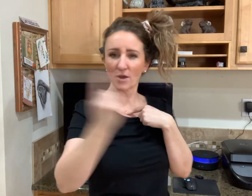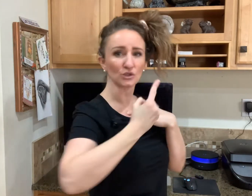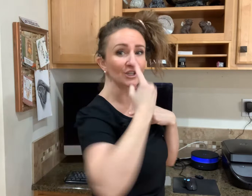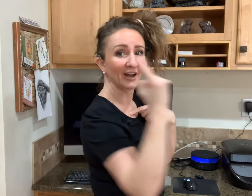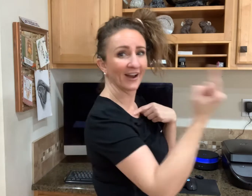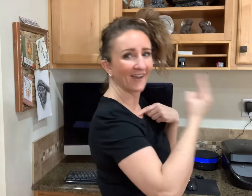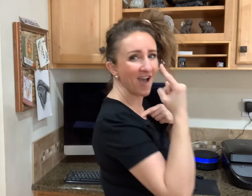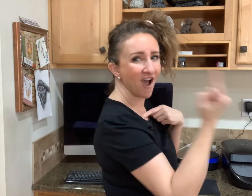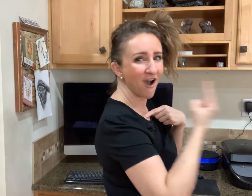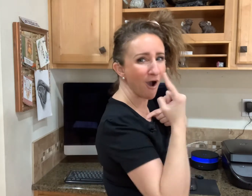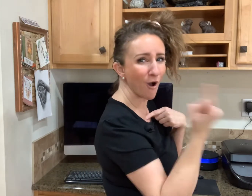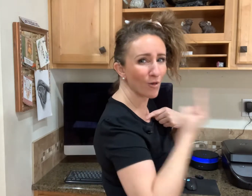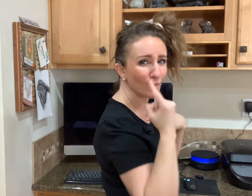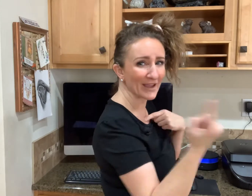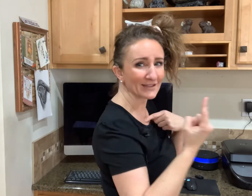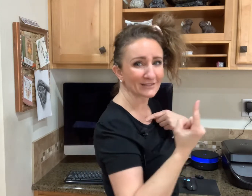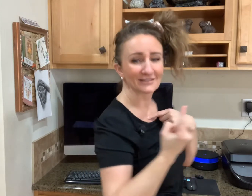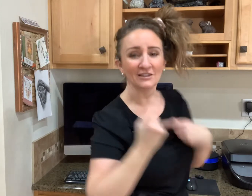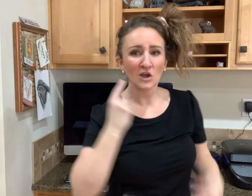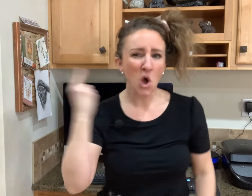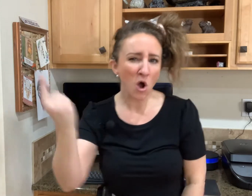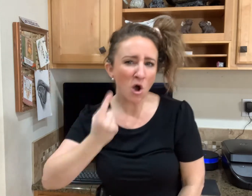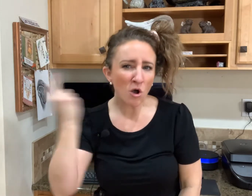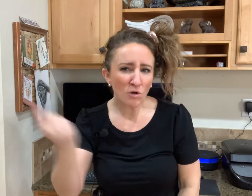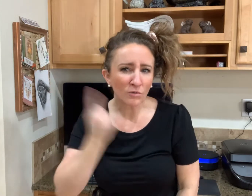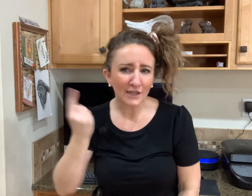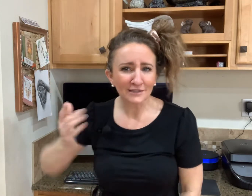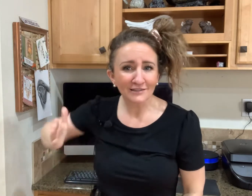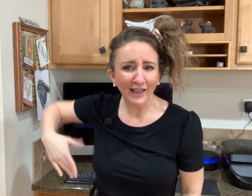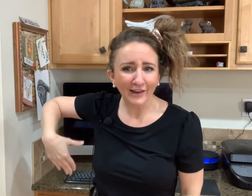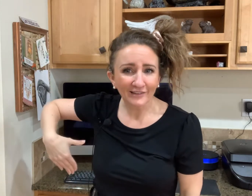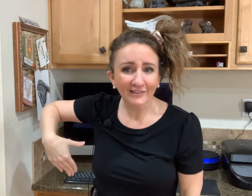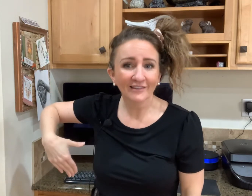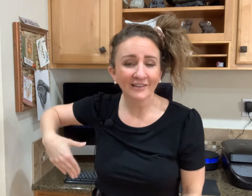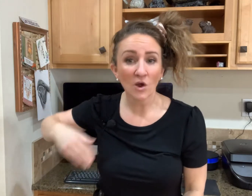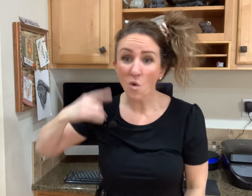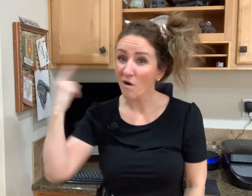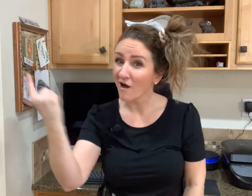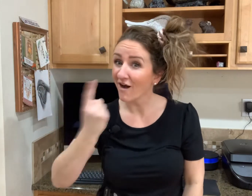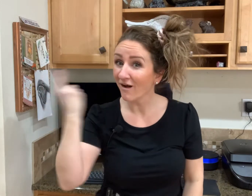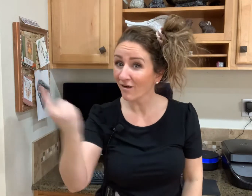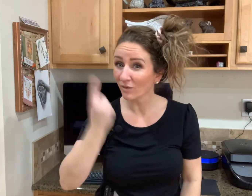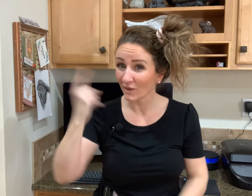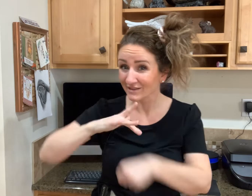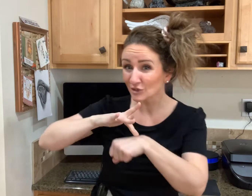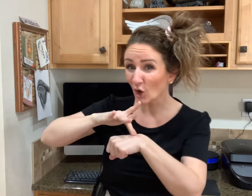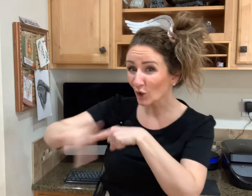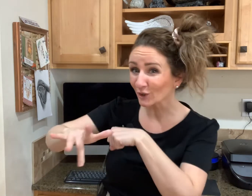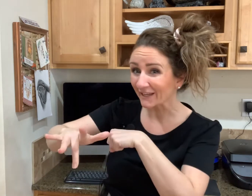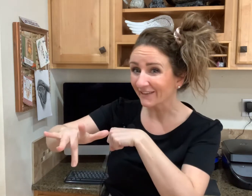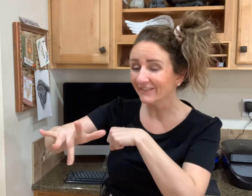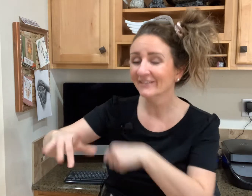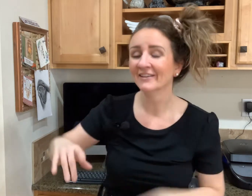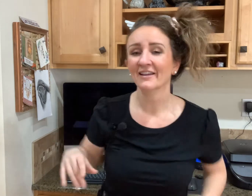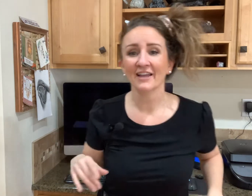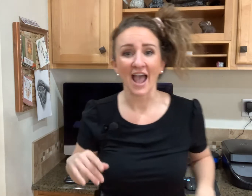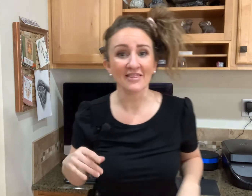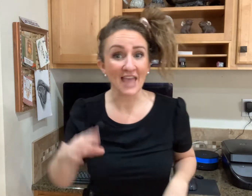motion. Always, always late, or always early. And